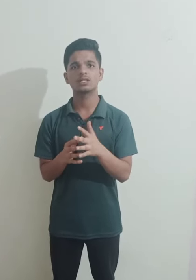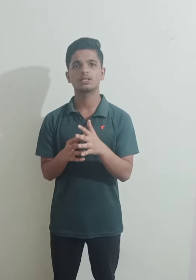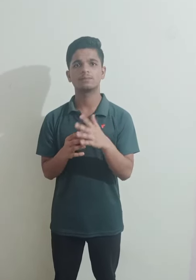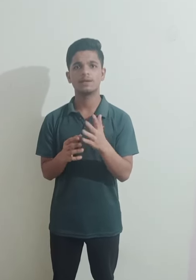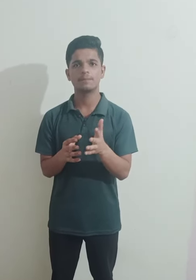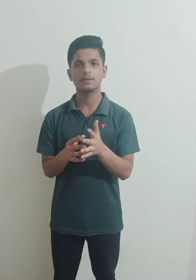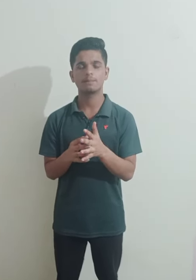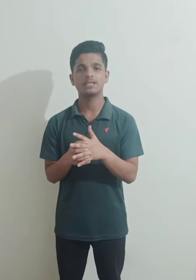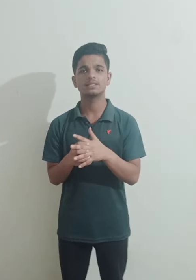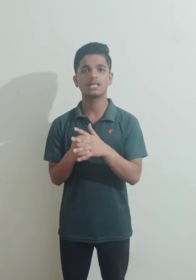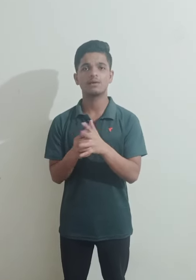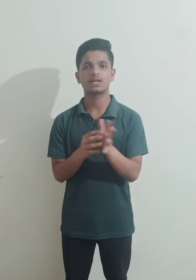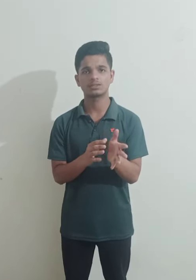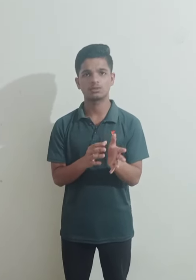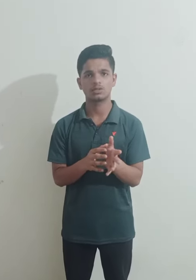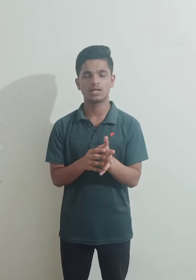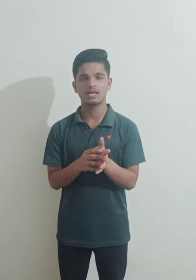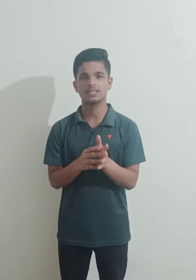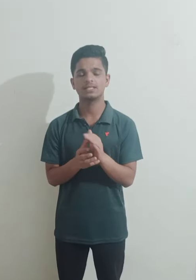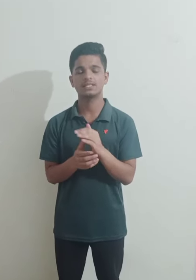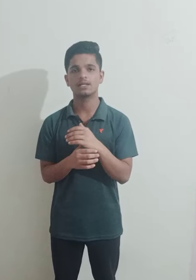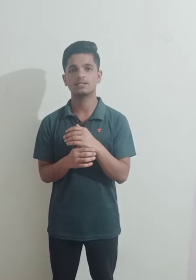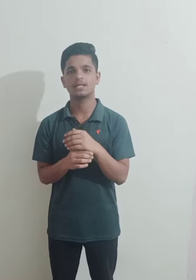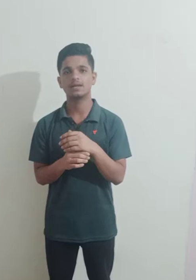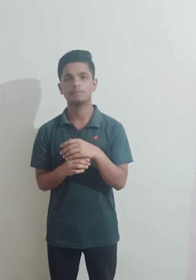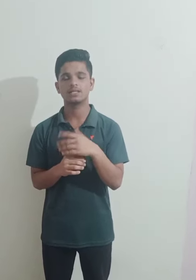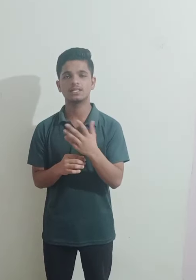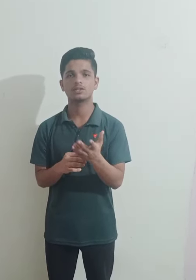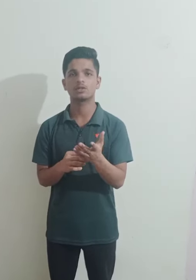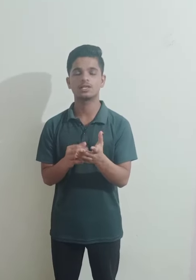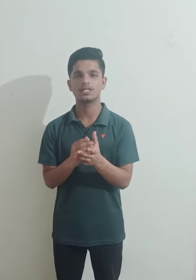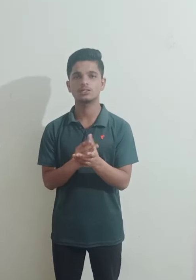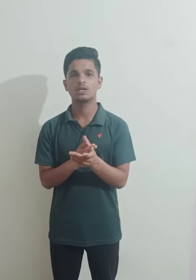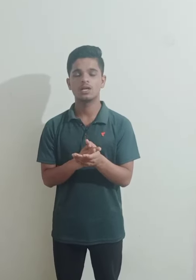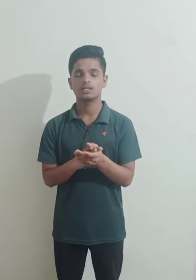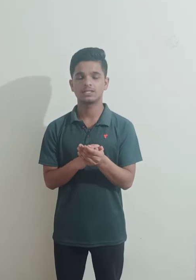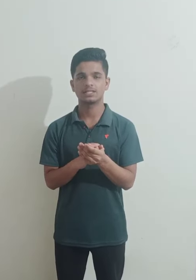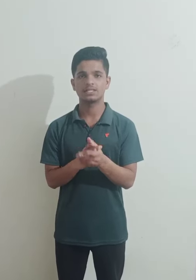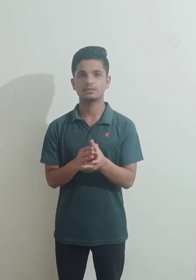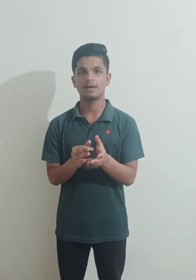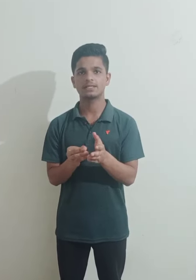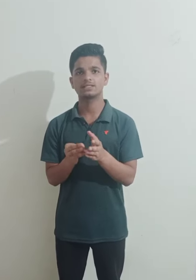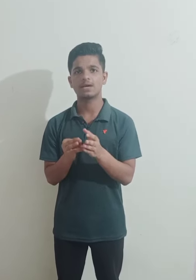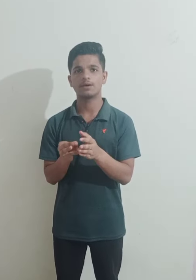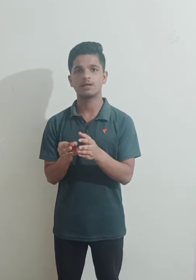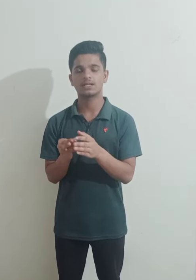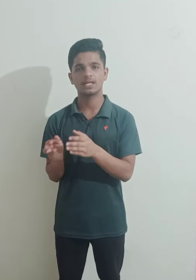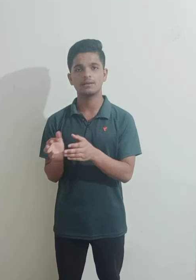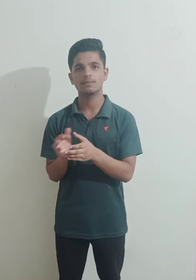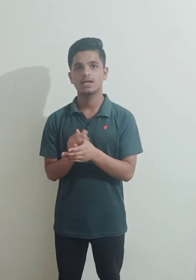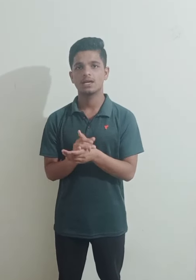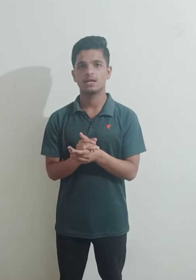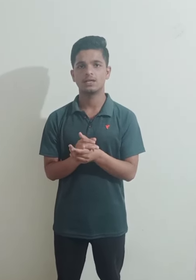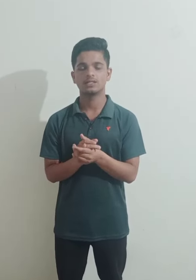memory by Java class loader, and it is then after it reads by the Java runtime into the